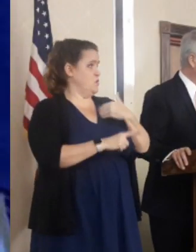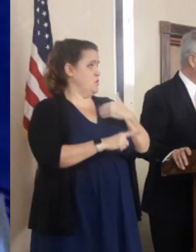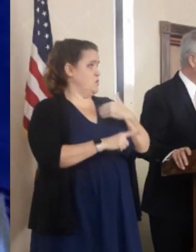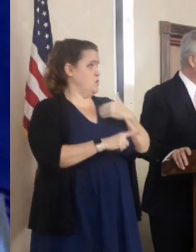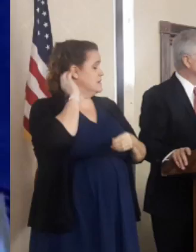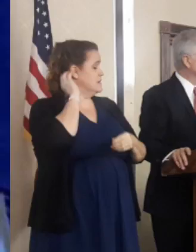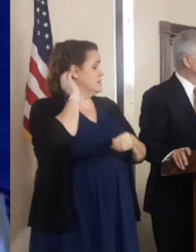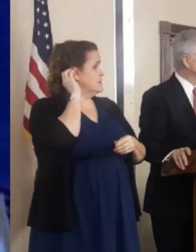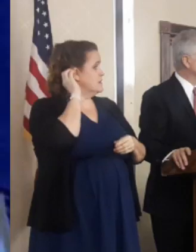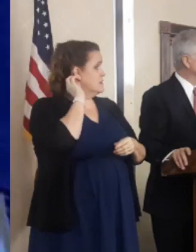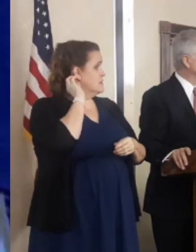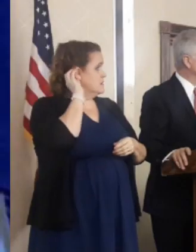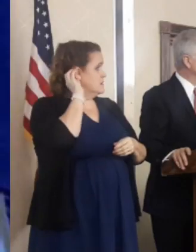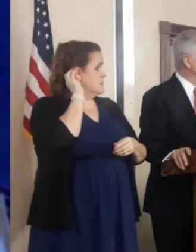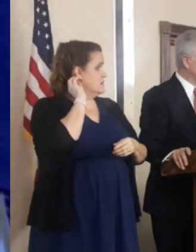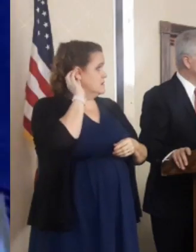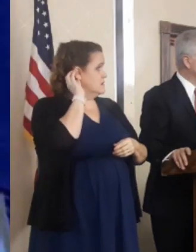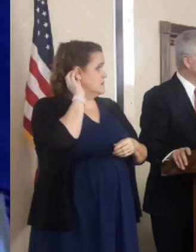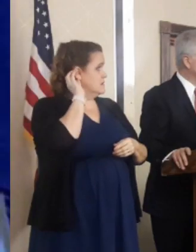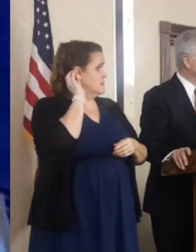I do.